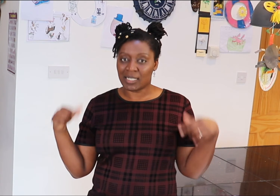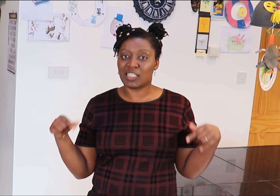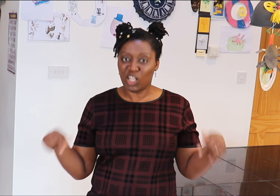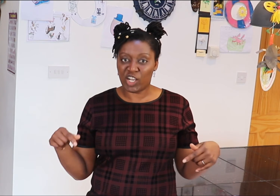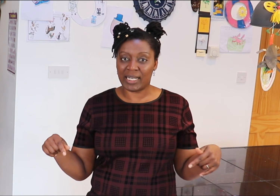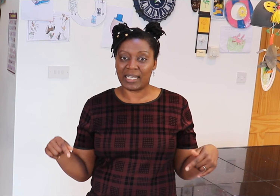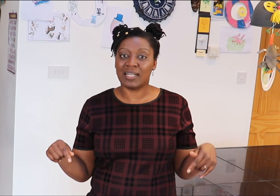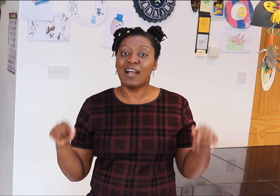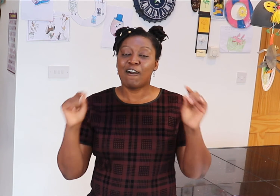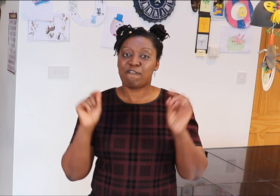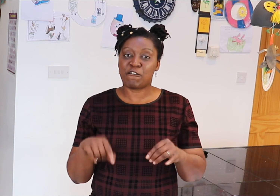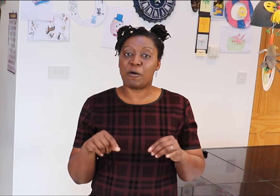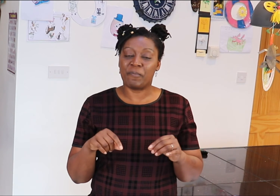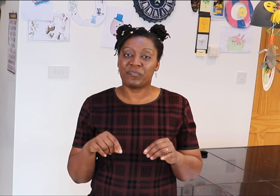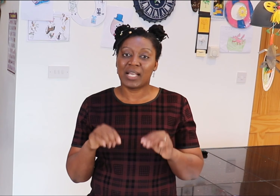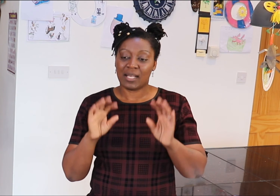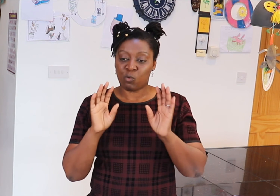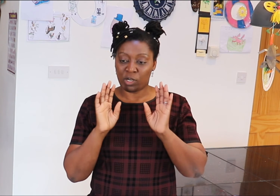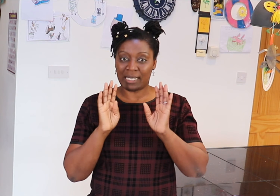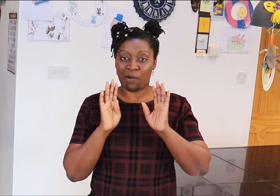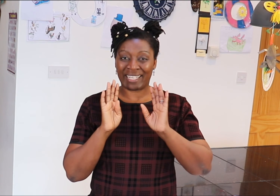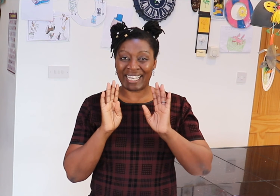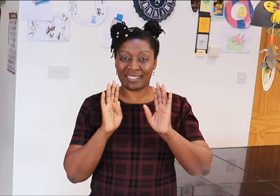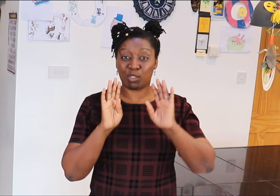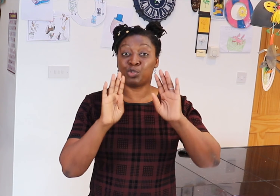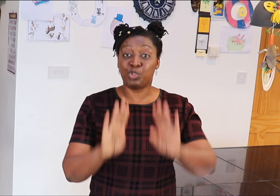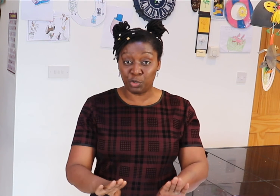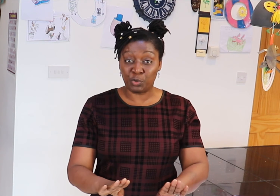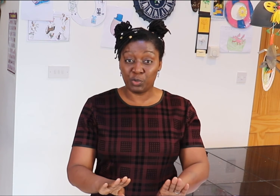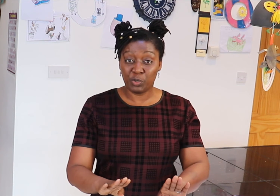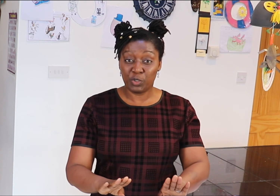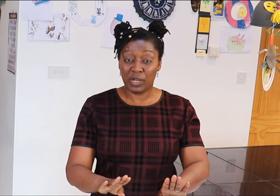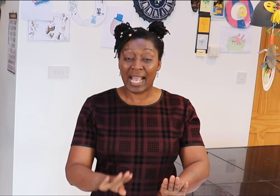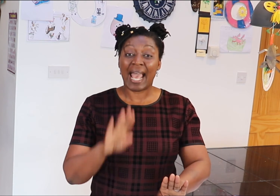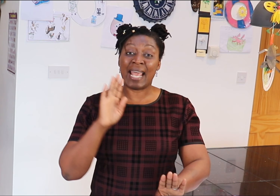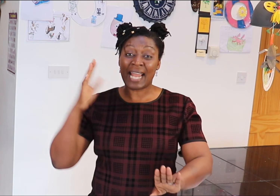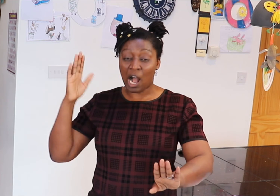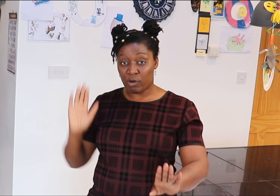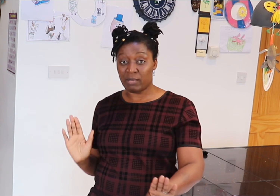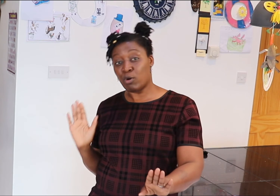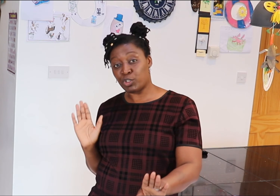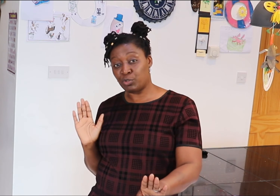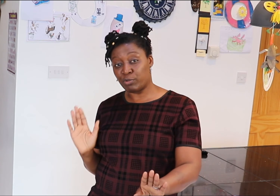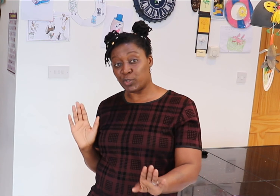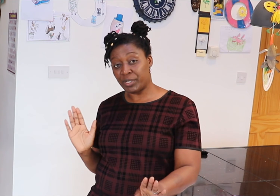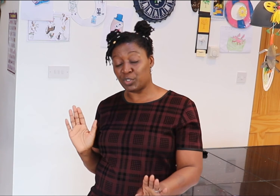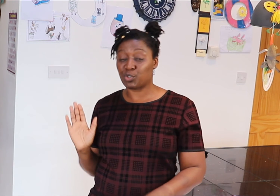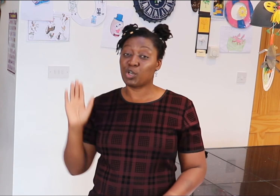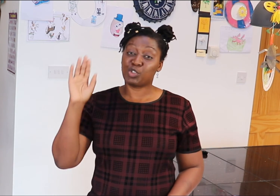is learning from what our kids do and our emotional response